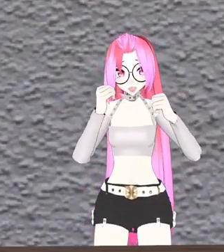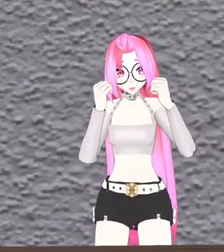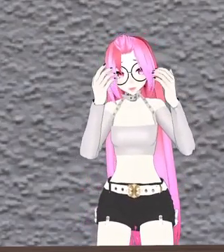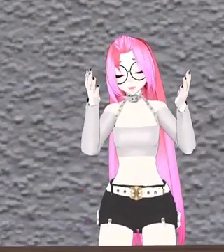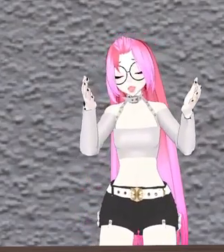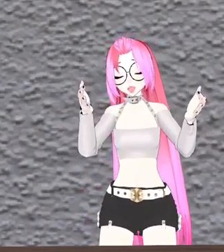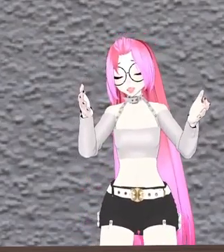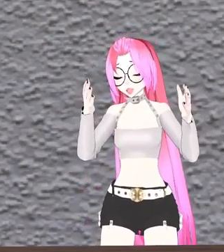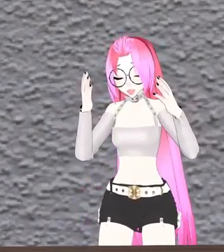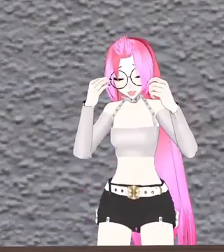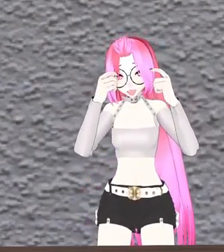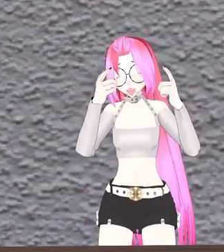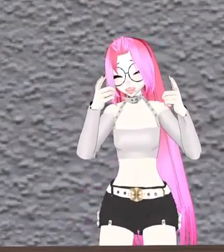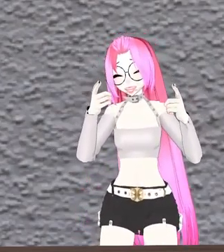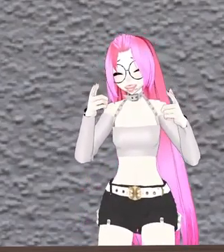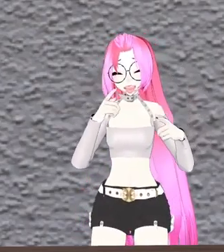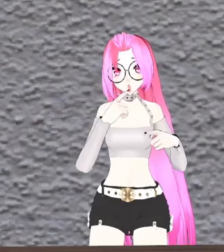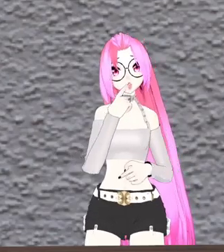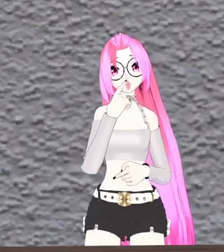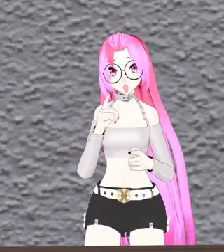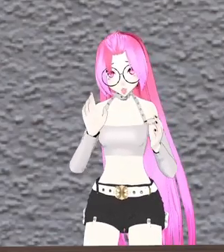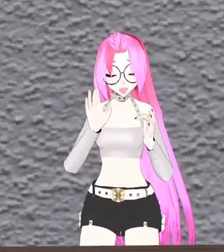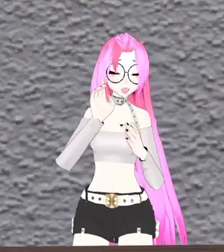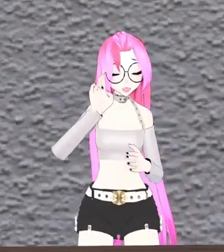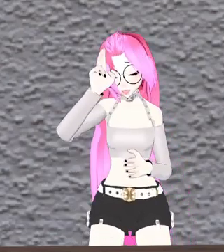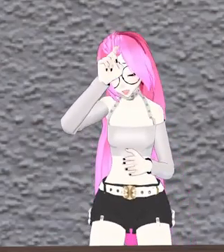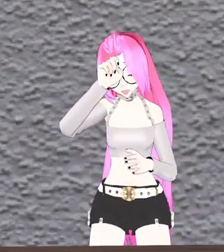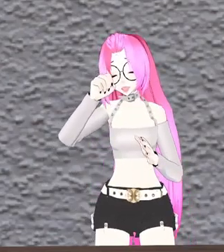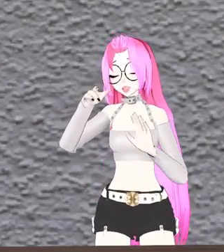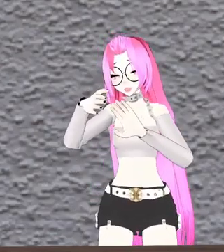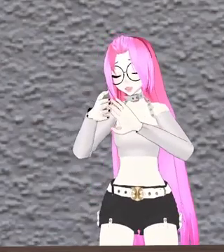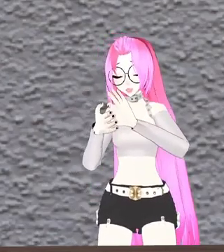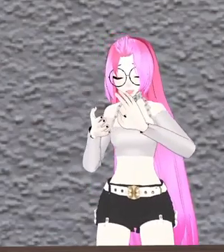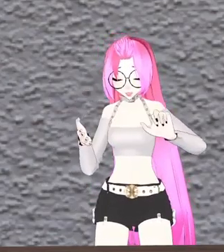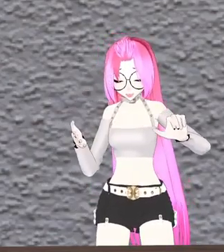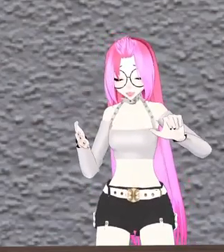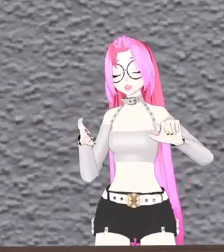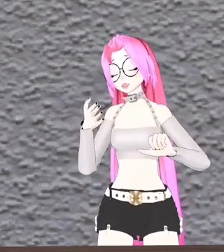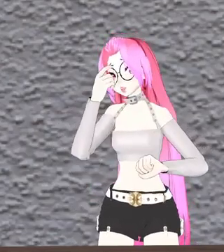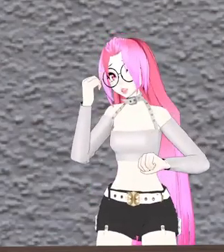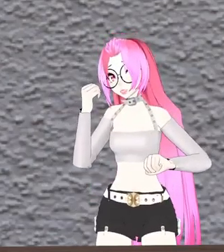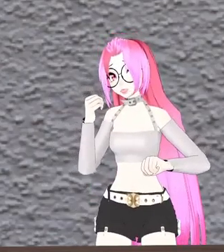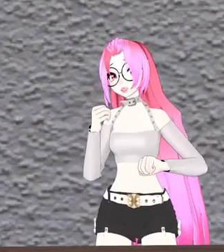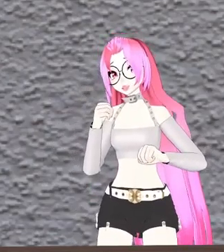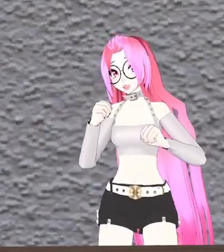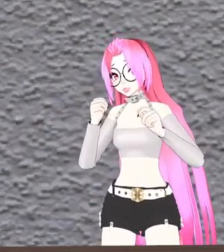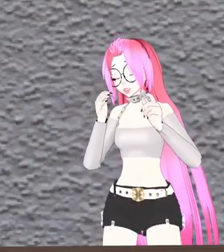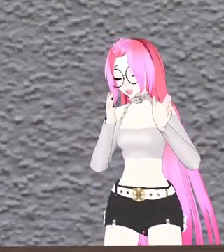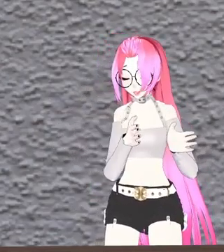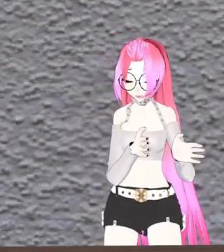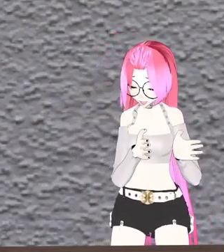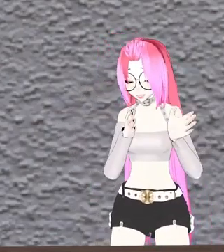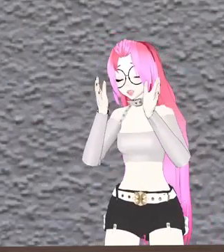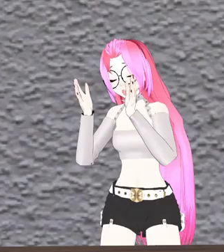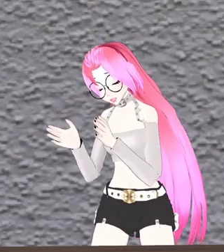you right now, I'm telling the world, I will go contact Mr. Dummy to have that removed, because it should be replaced with